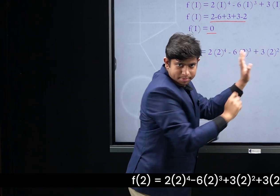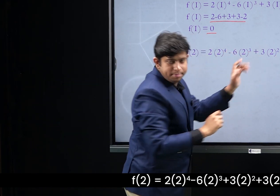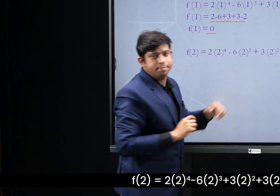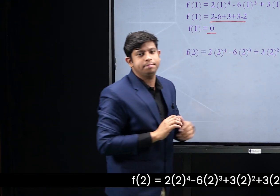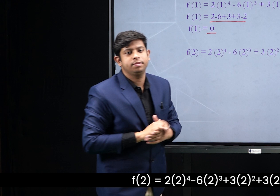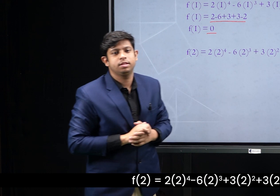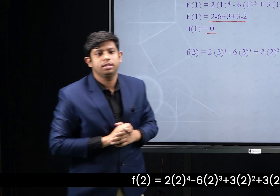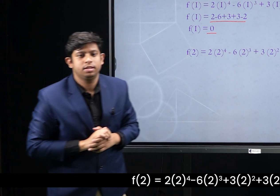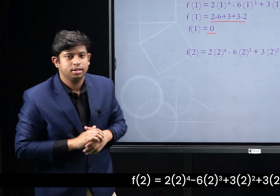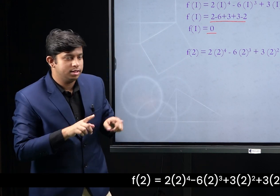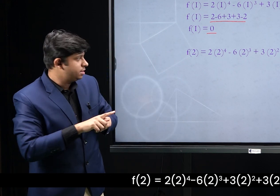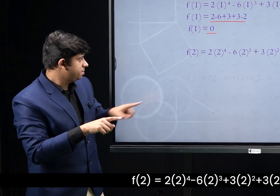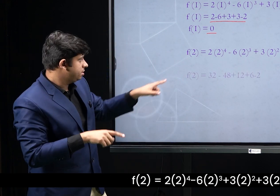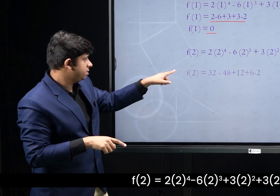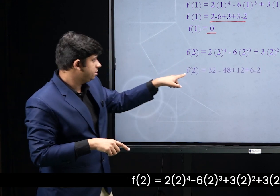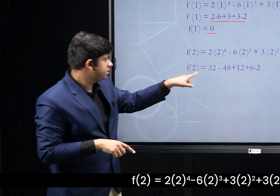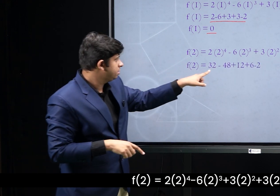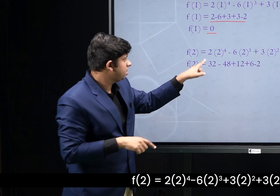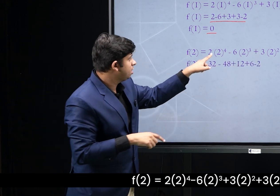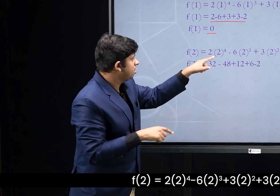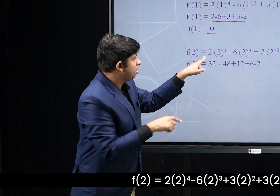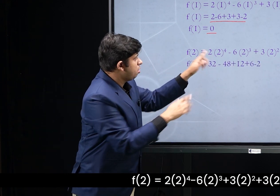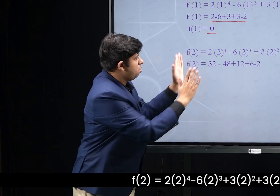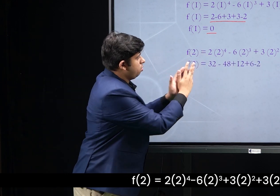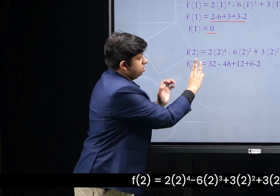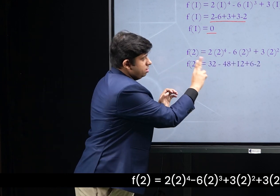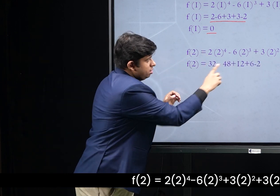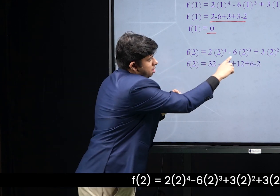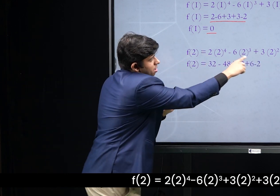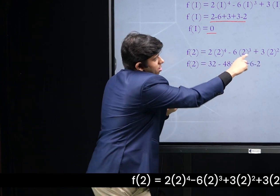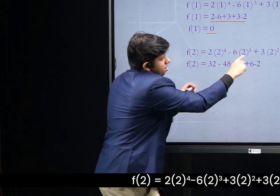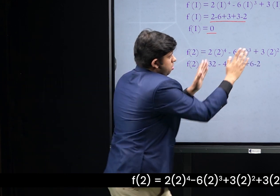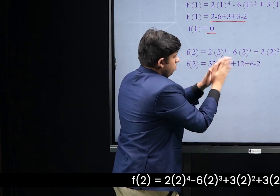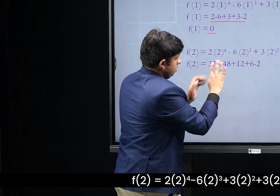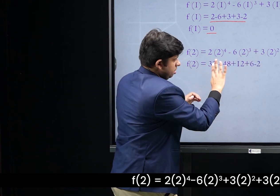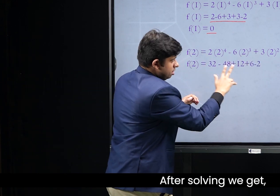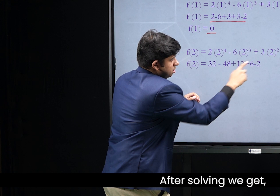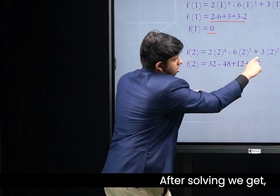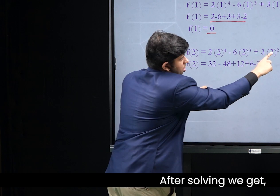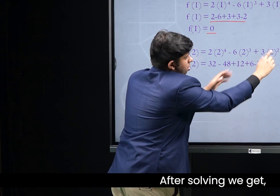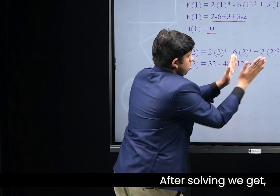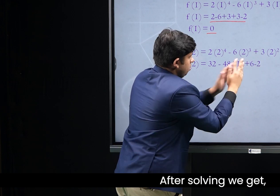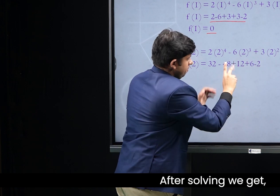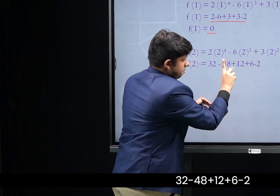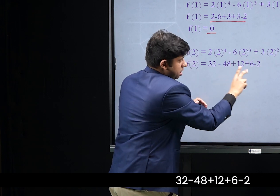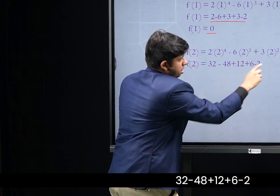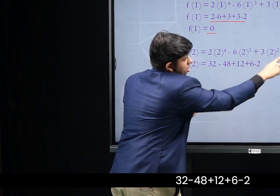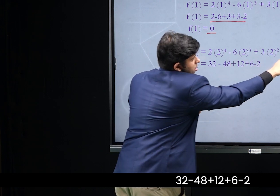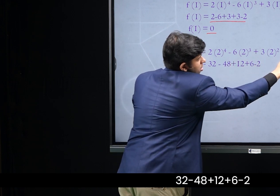2 power 4 minus 6 into 2 cube plus 3 into 2 square plus 3 into 2 minus 2. After solving, we get 32 minus